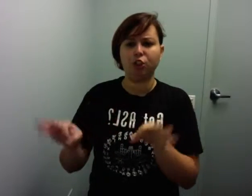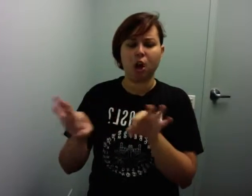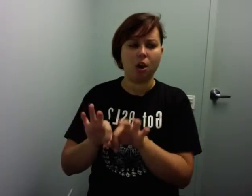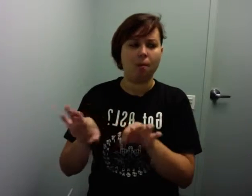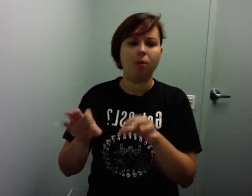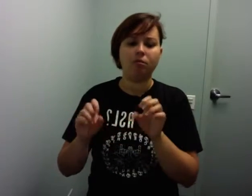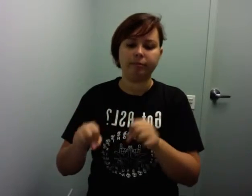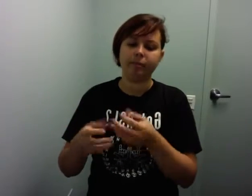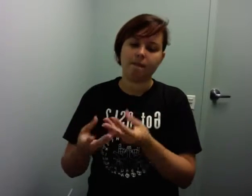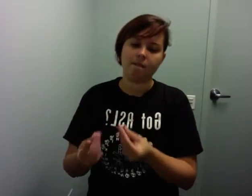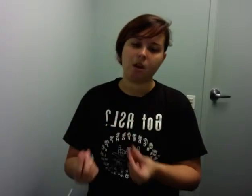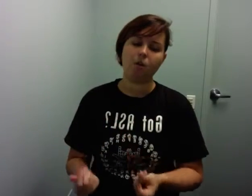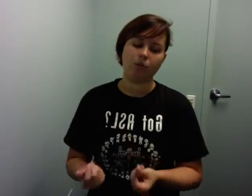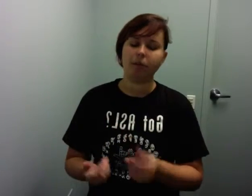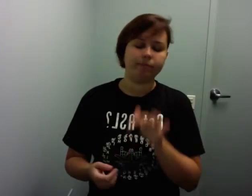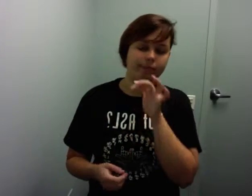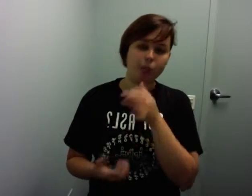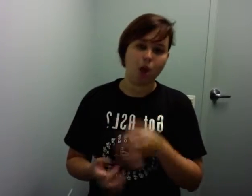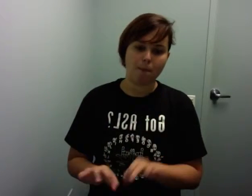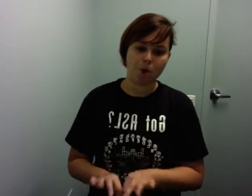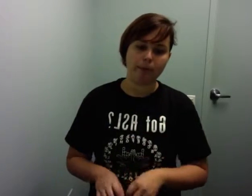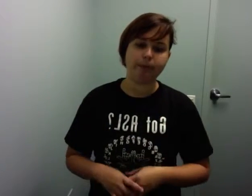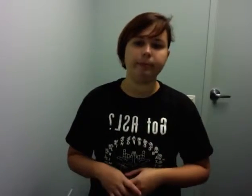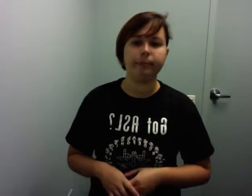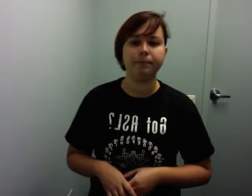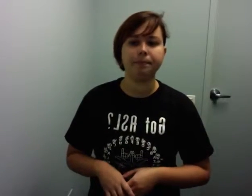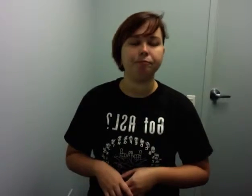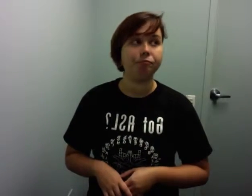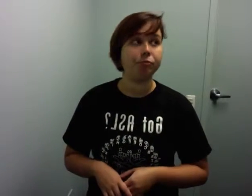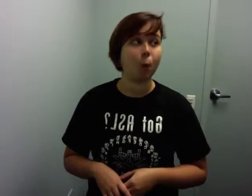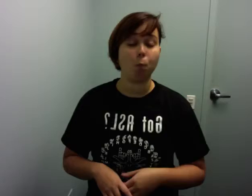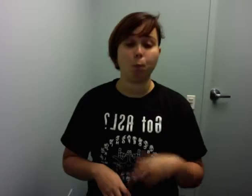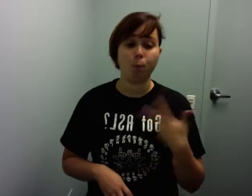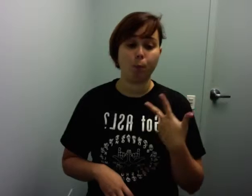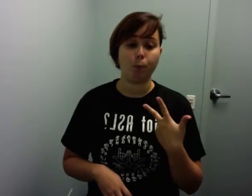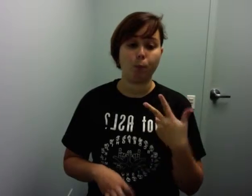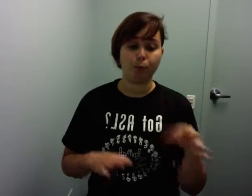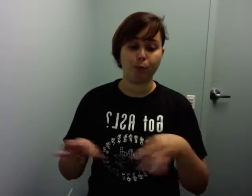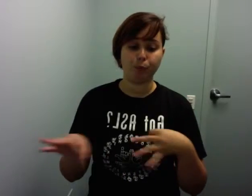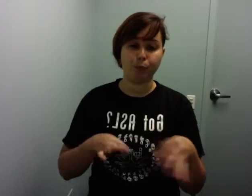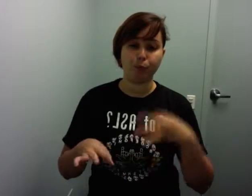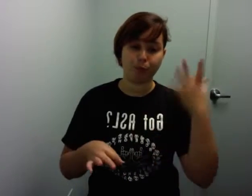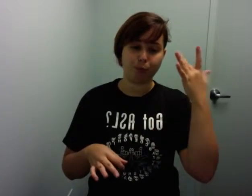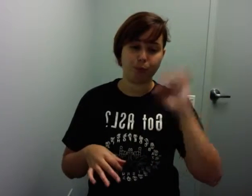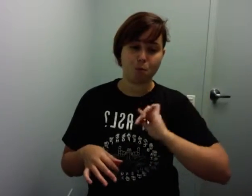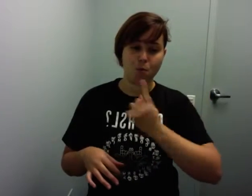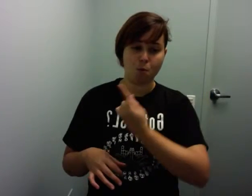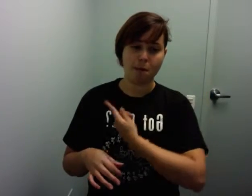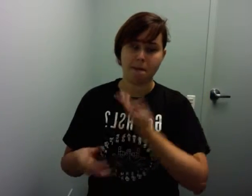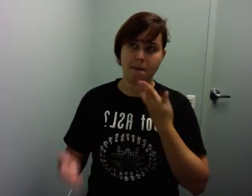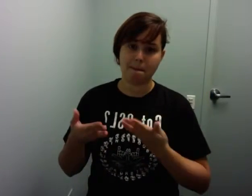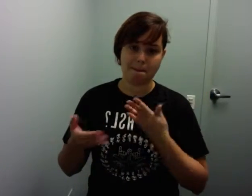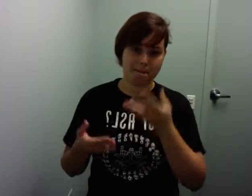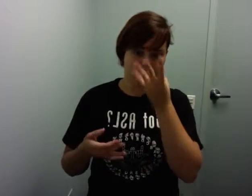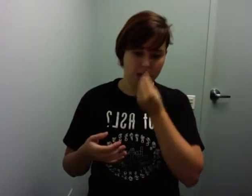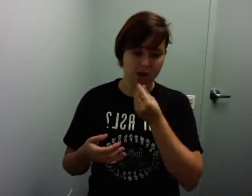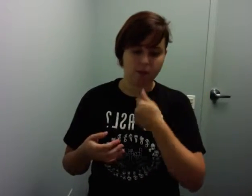important. Okay, so we've had three explanations for why we might sleep. And I think the important thing to realize is that